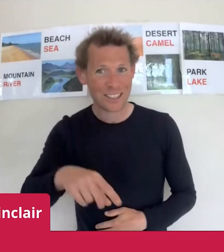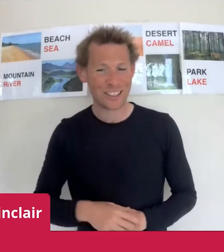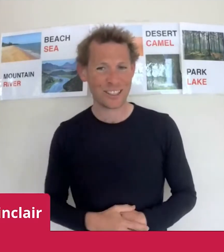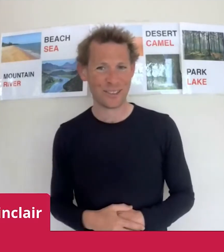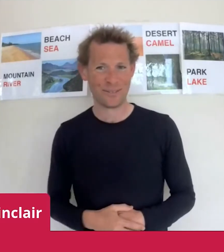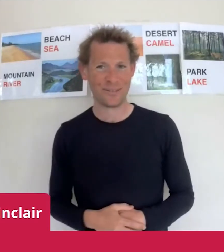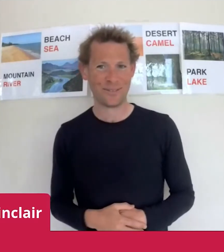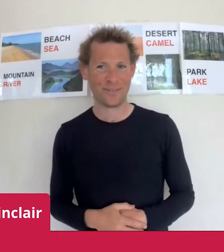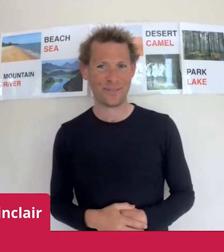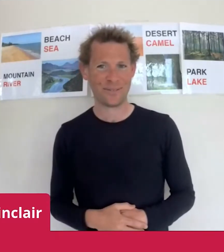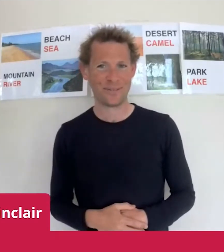And the answer?